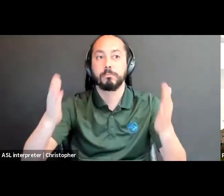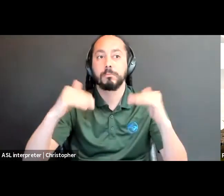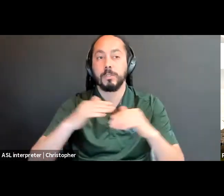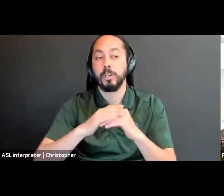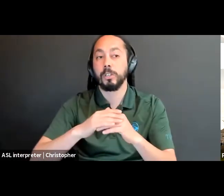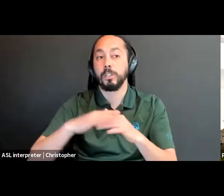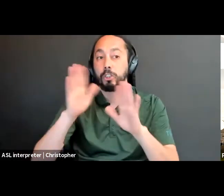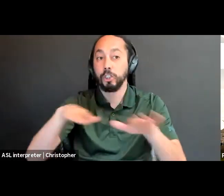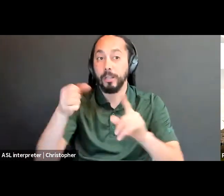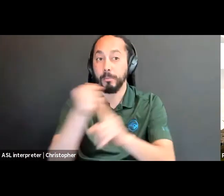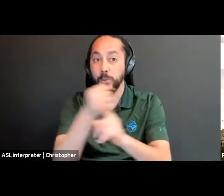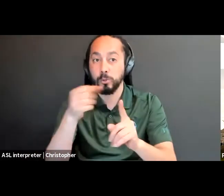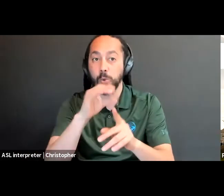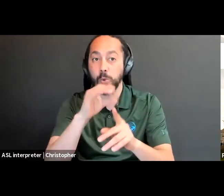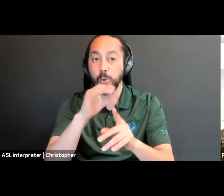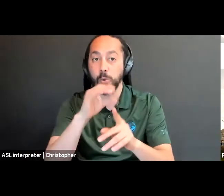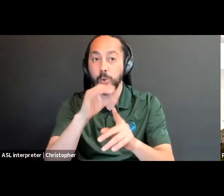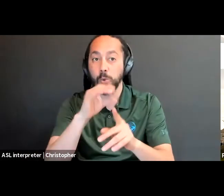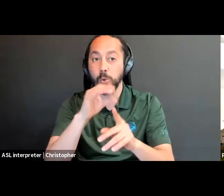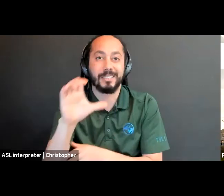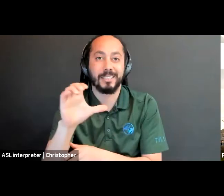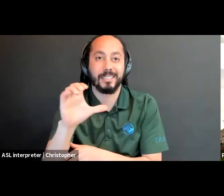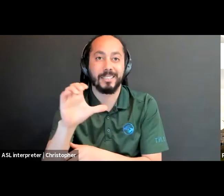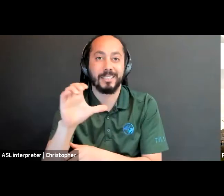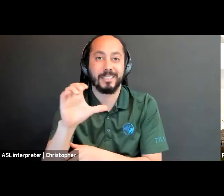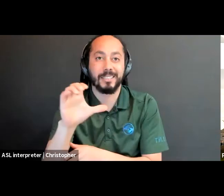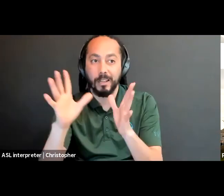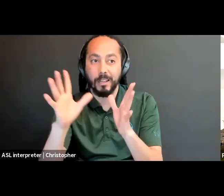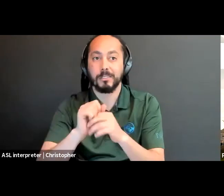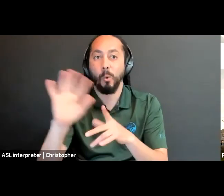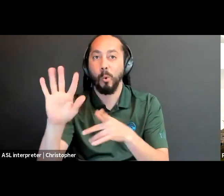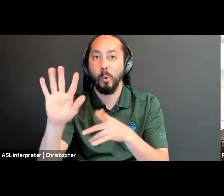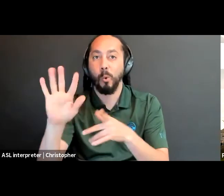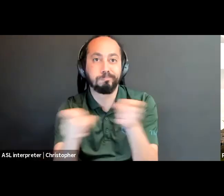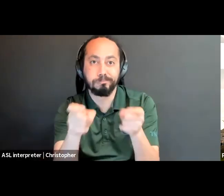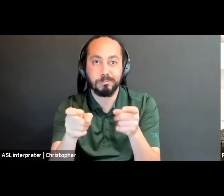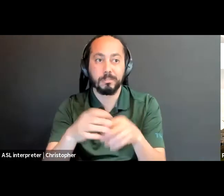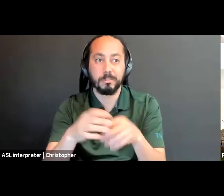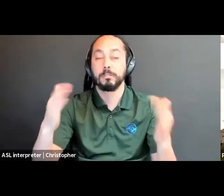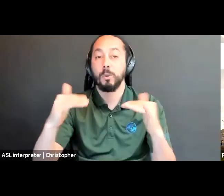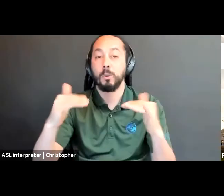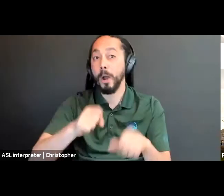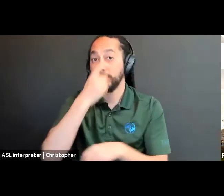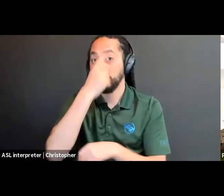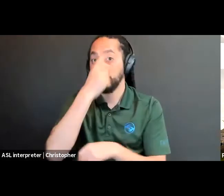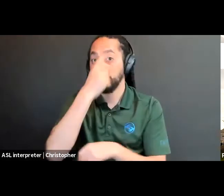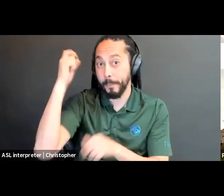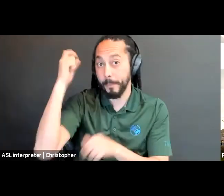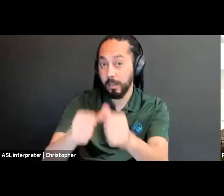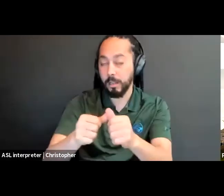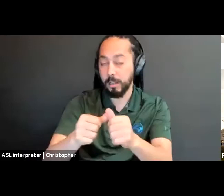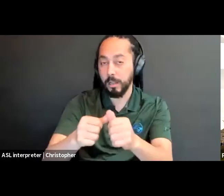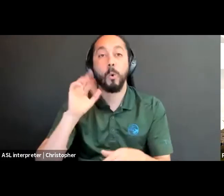and coercive control. There may be ongoing impacts of trauma. There may be ongoing trauma symptoms for